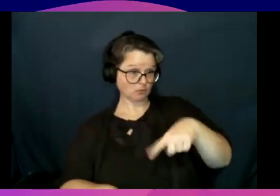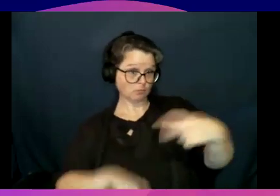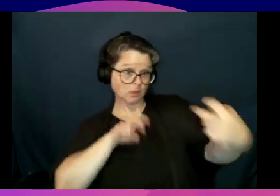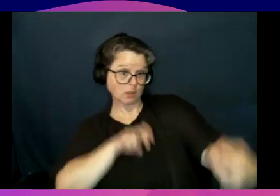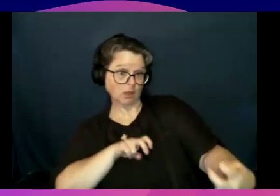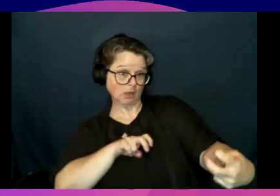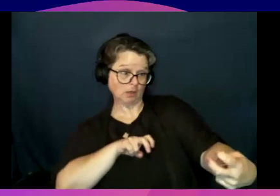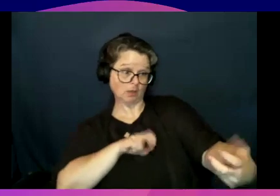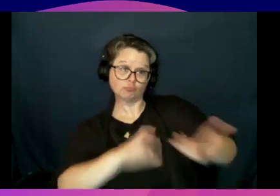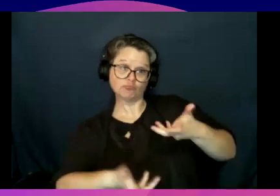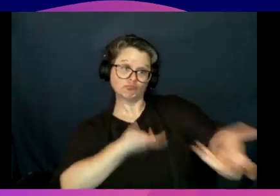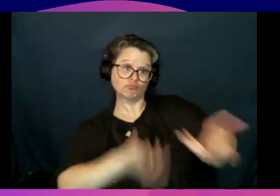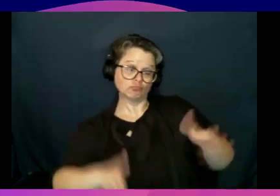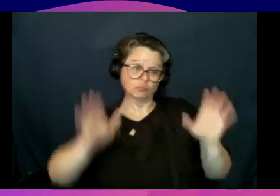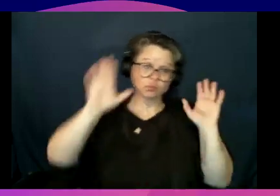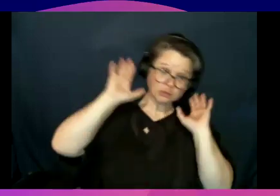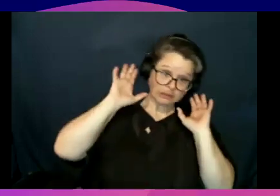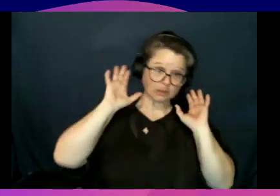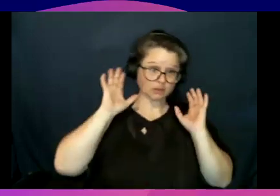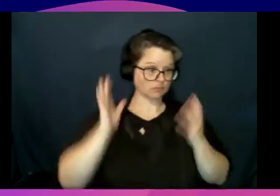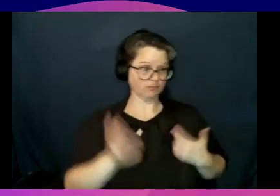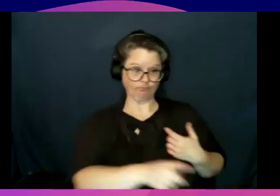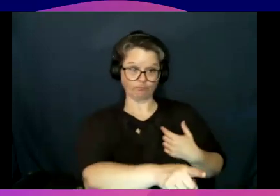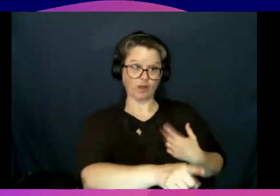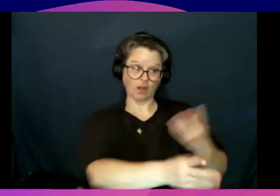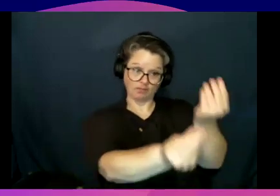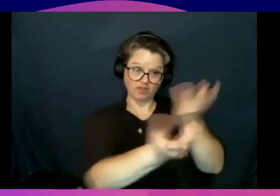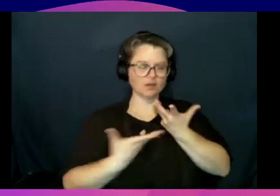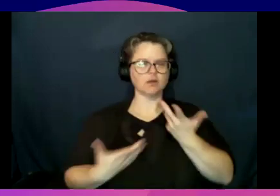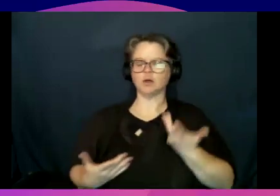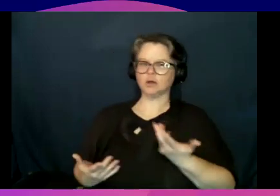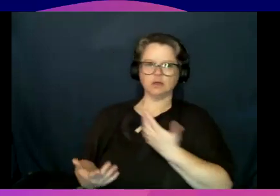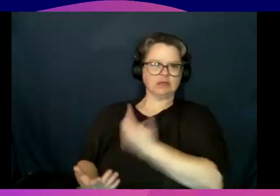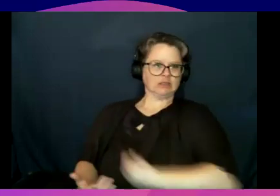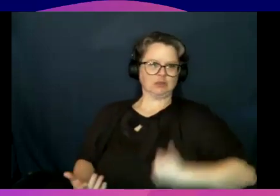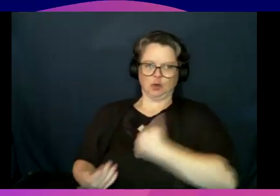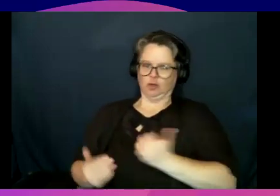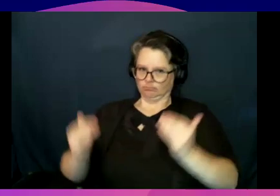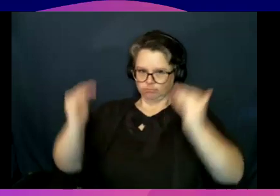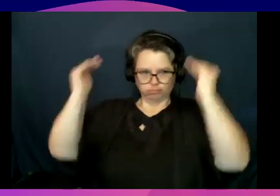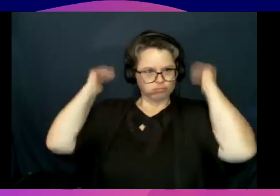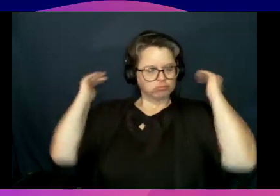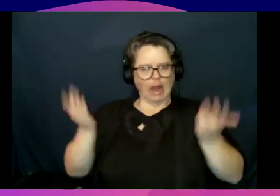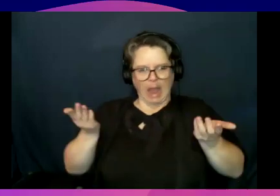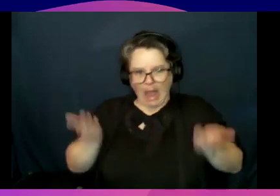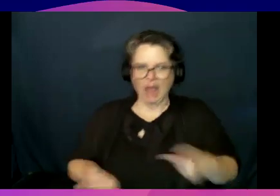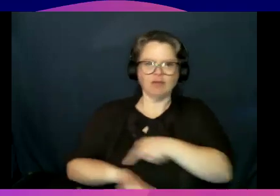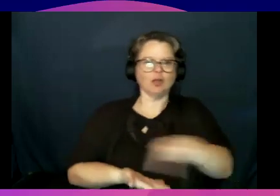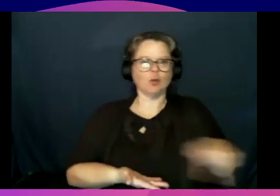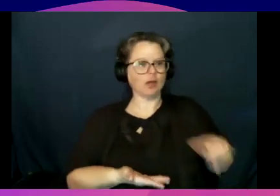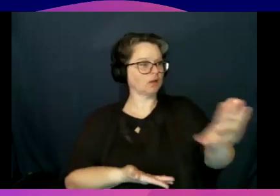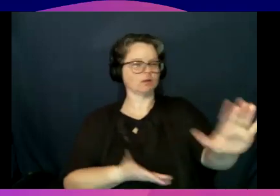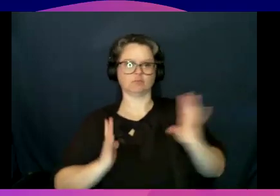fair warning, right? So we say, I've had an intense event, I've had something significant. We want to give the other person's